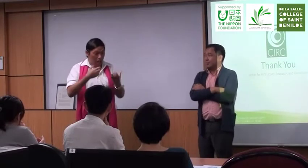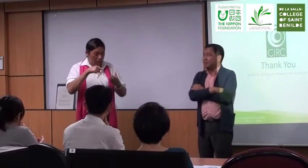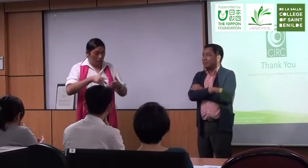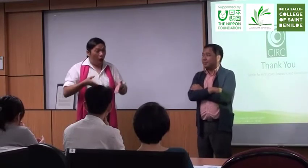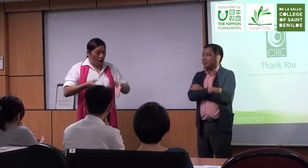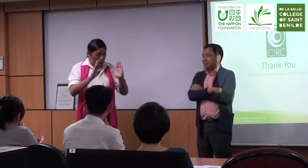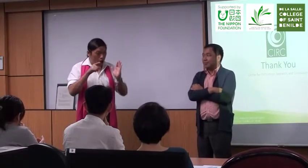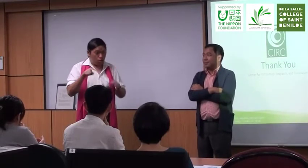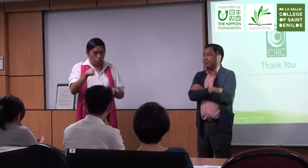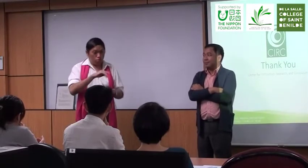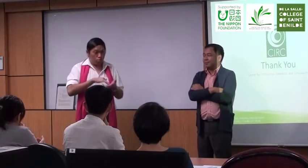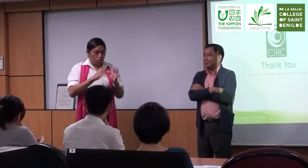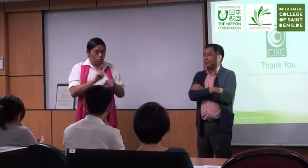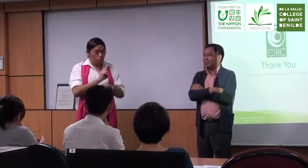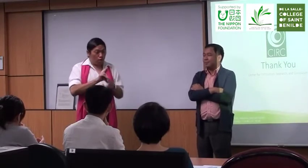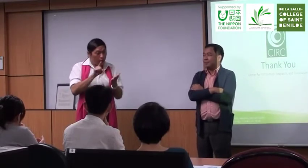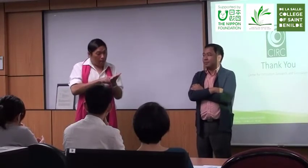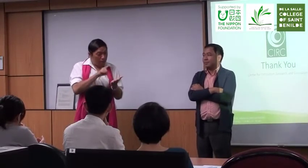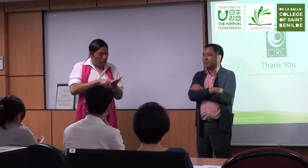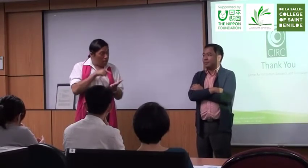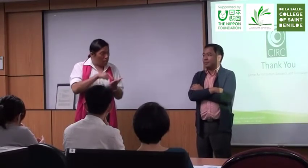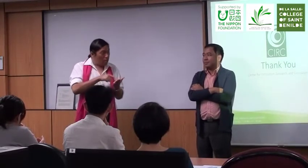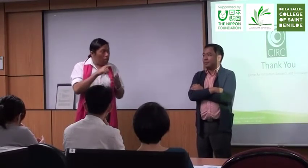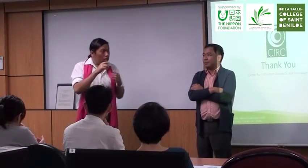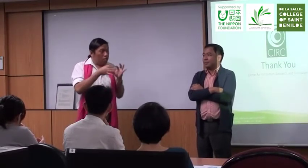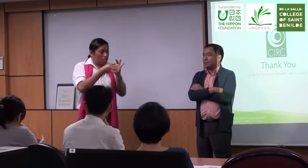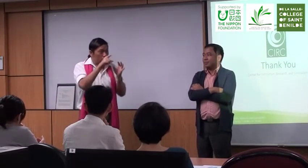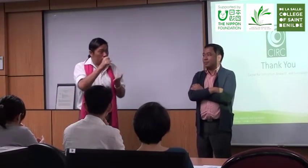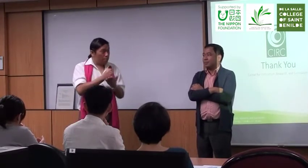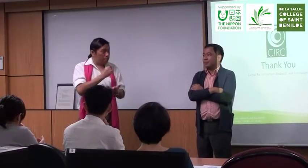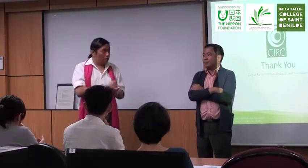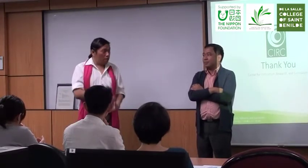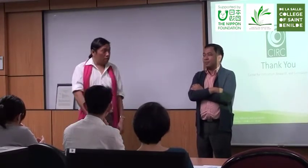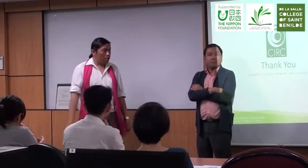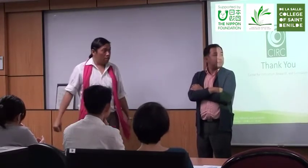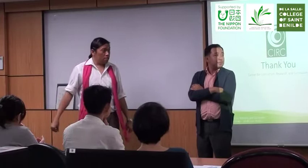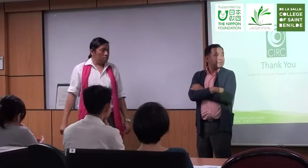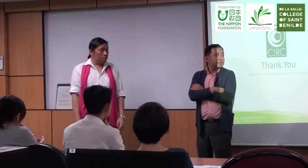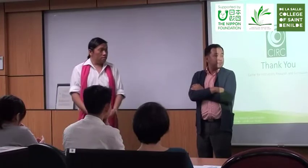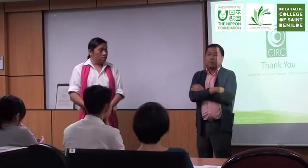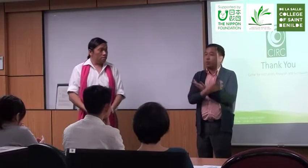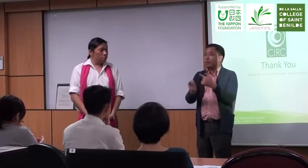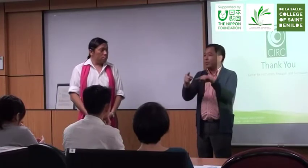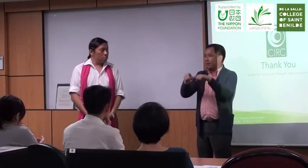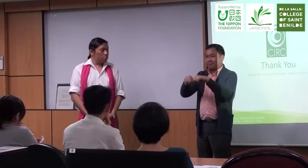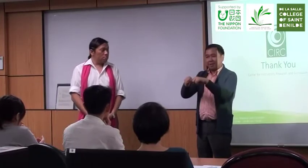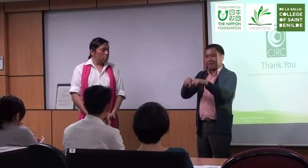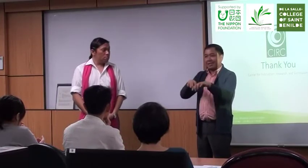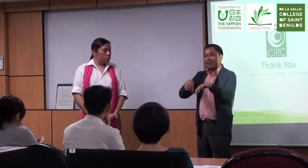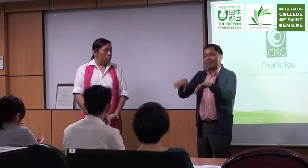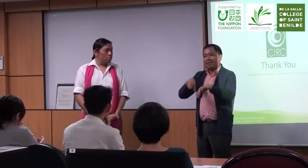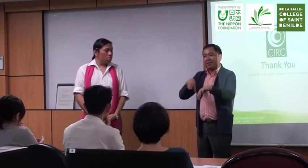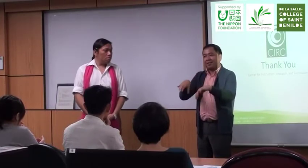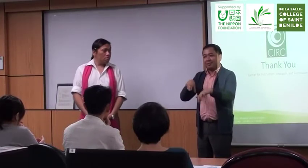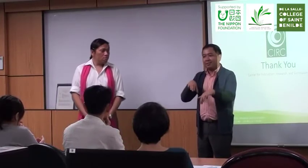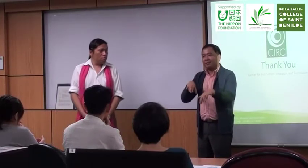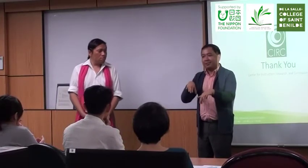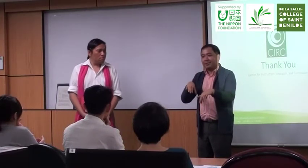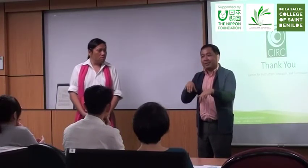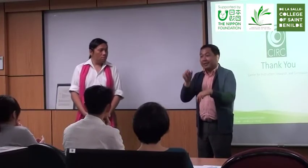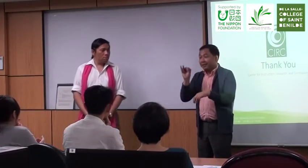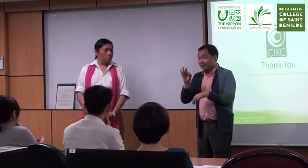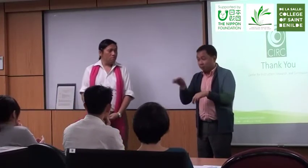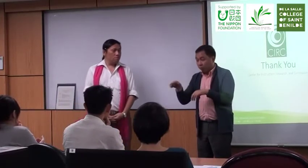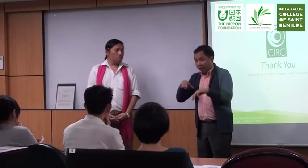she's asking class, do you allow to use tablets or gadgets? It depends on the activities. If